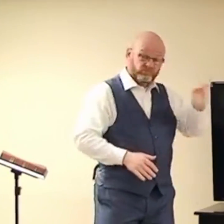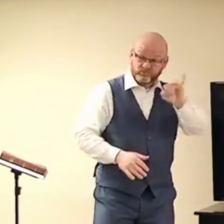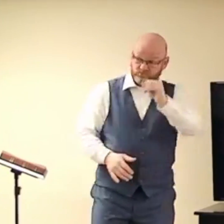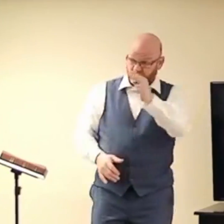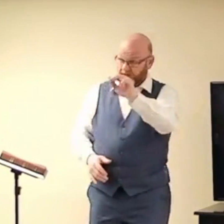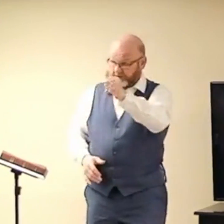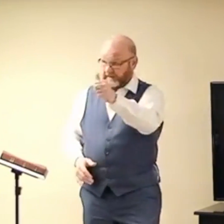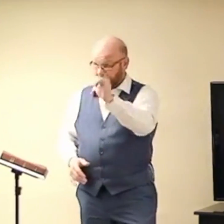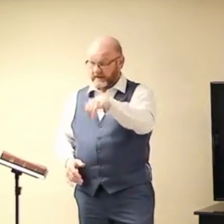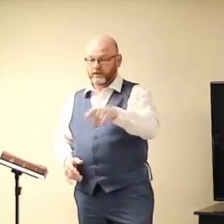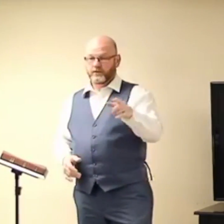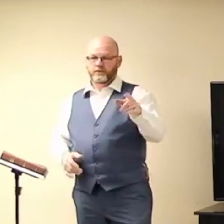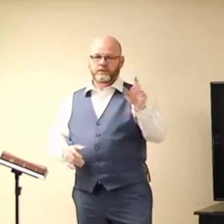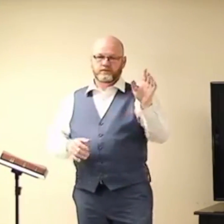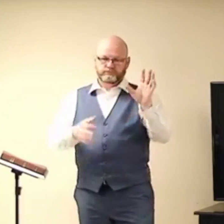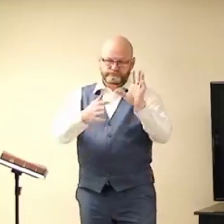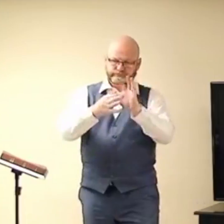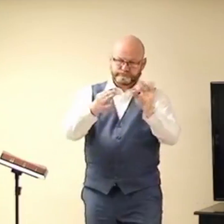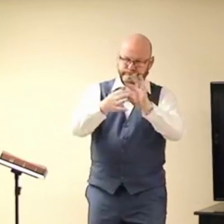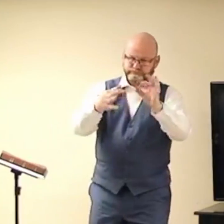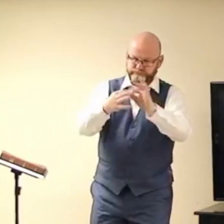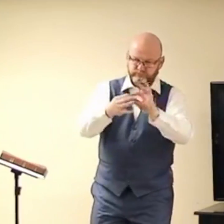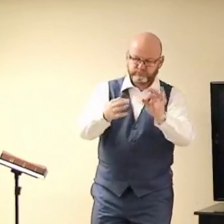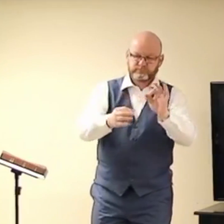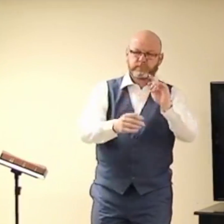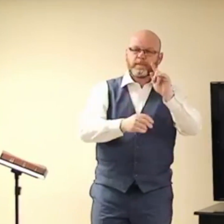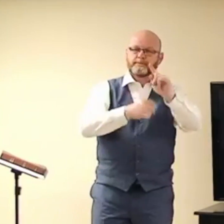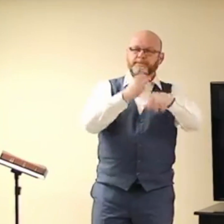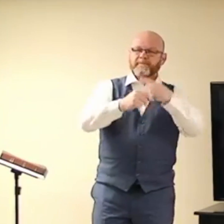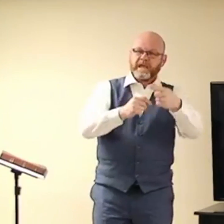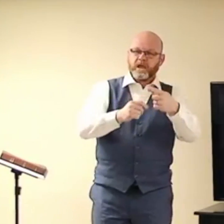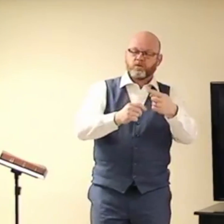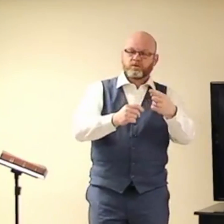John chapter 10 says,